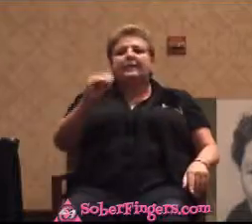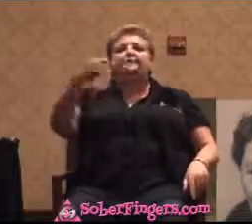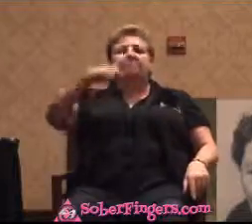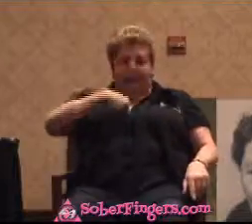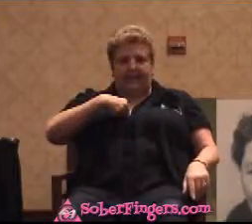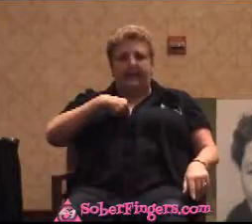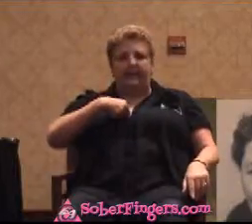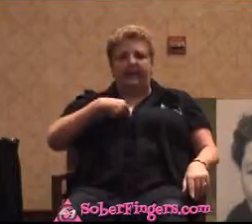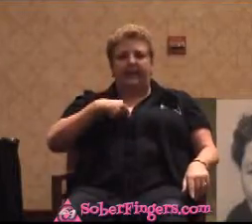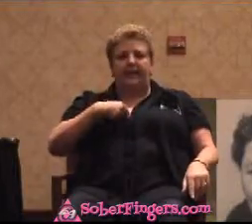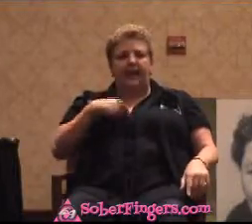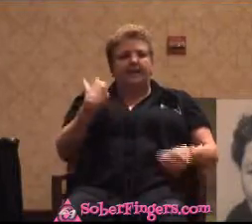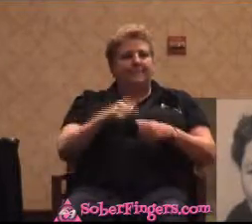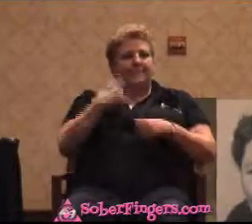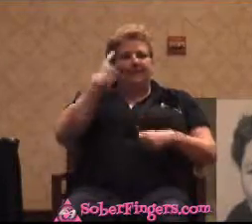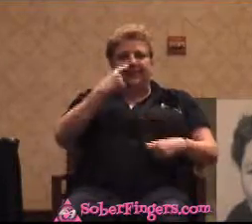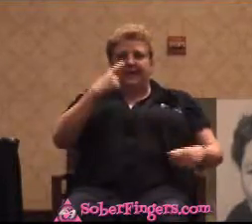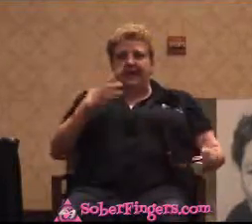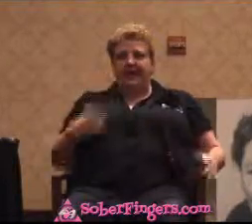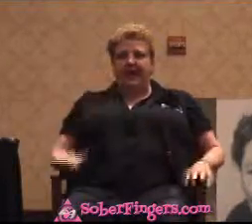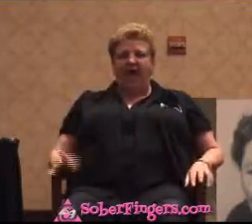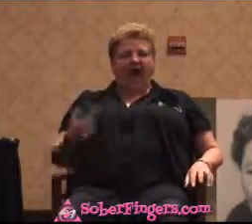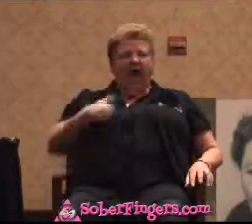And I remember thinking, I am bad.